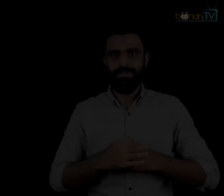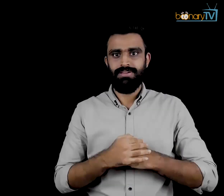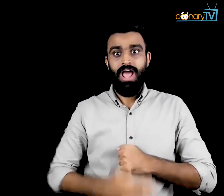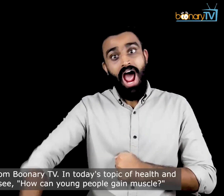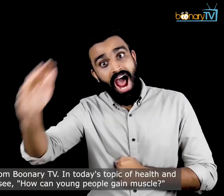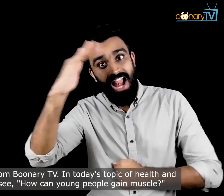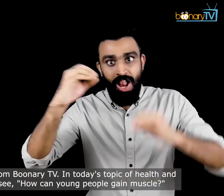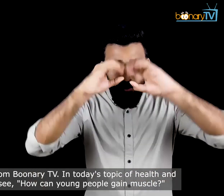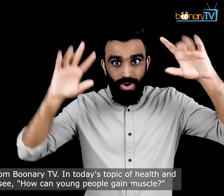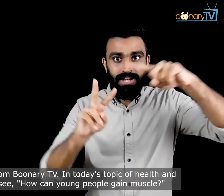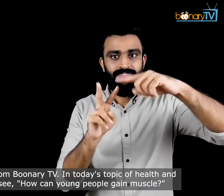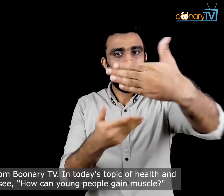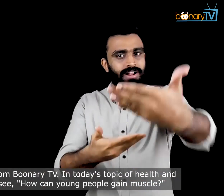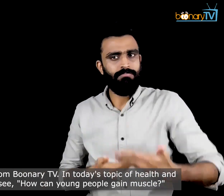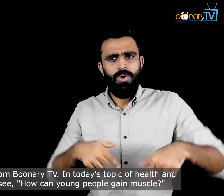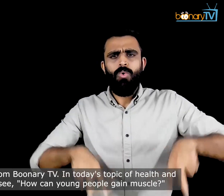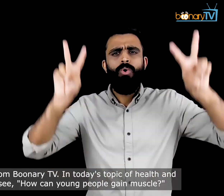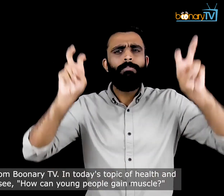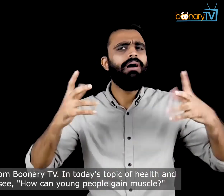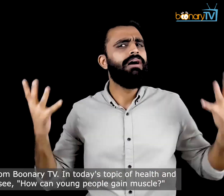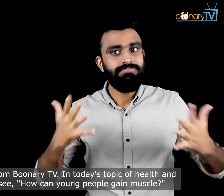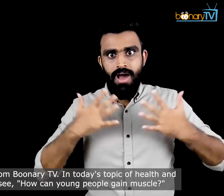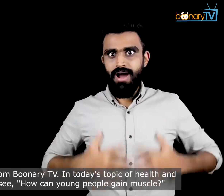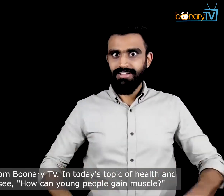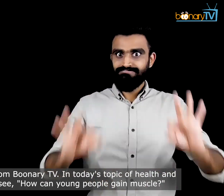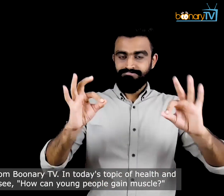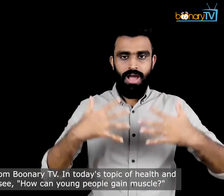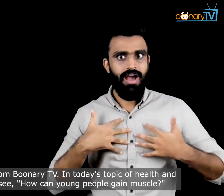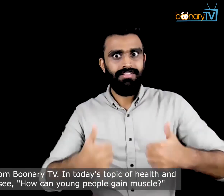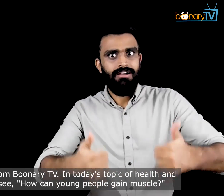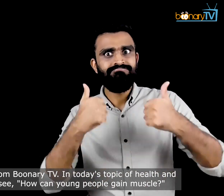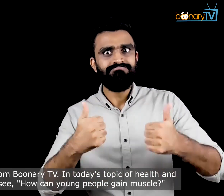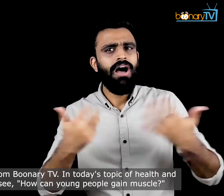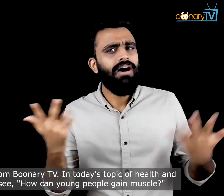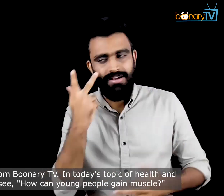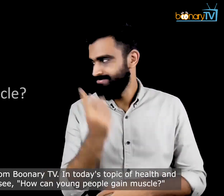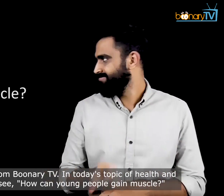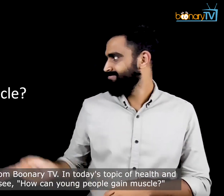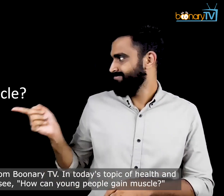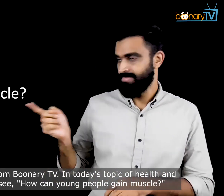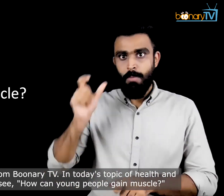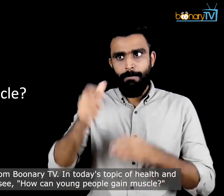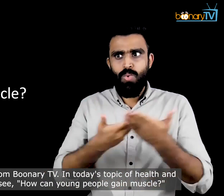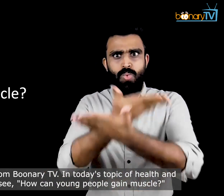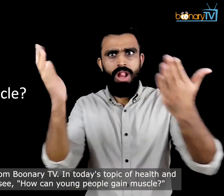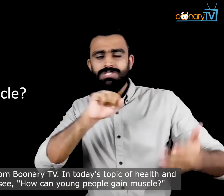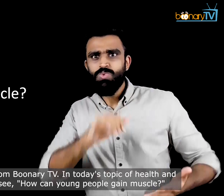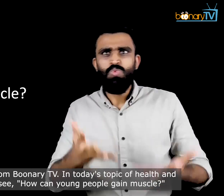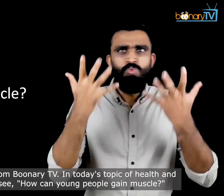hello greetings from boonari tv in today's topic of health and fitness we will see how